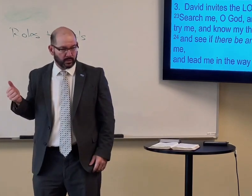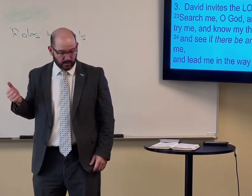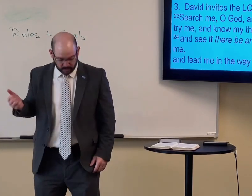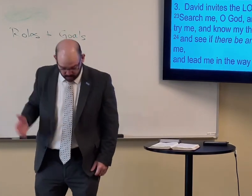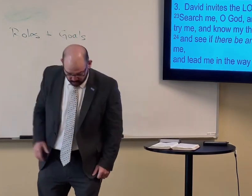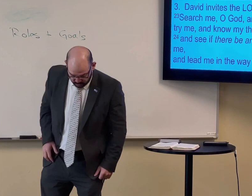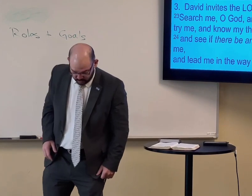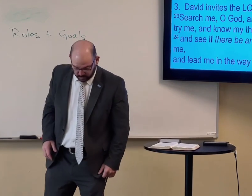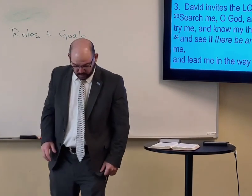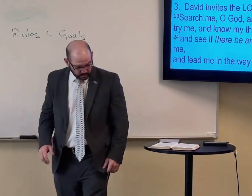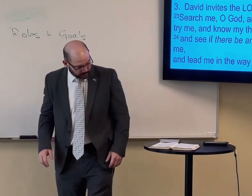behave better.